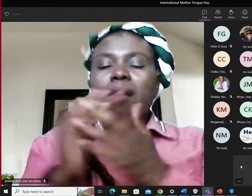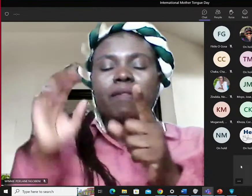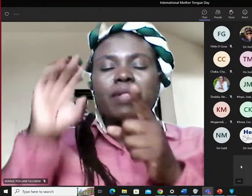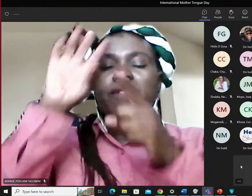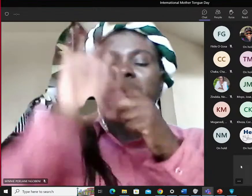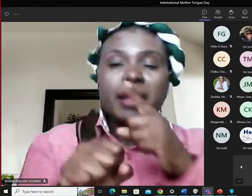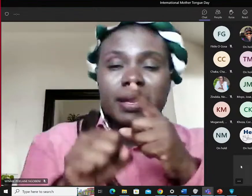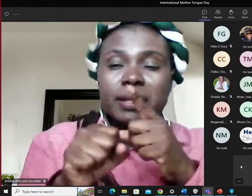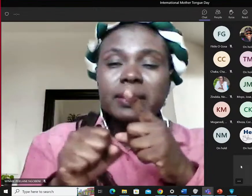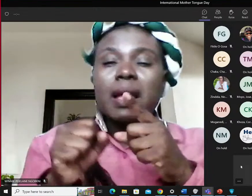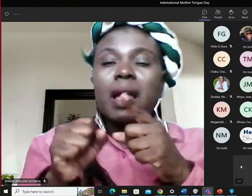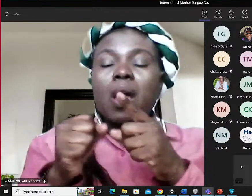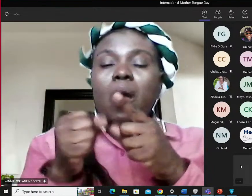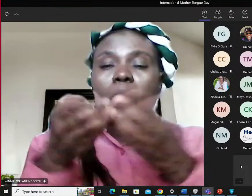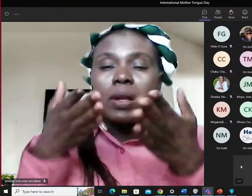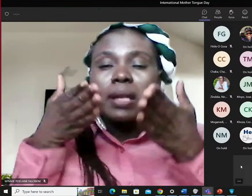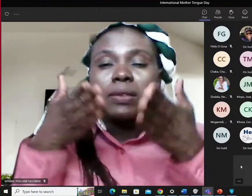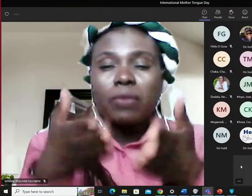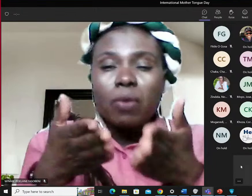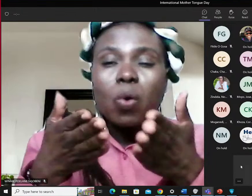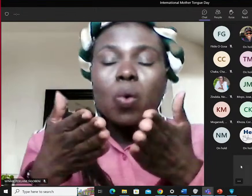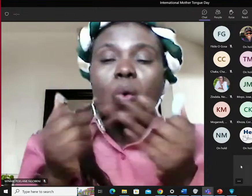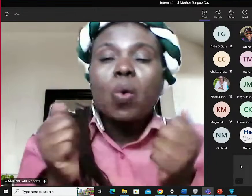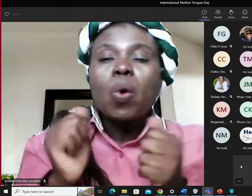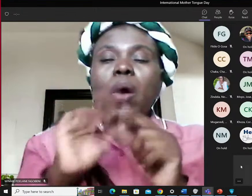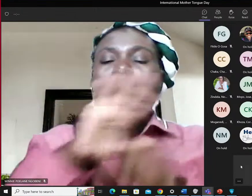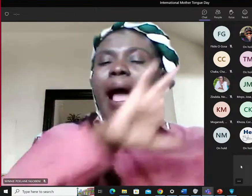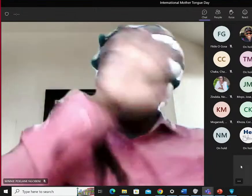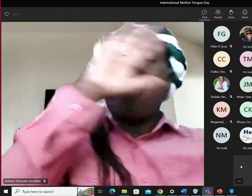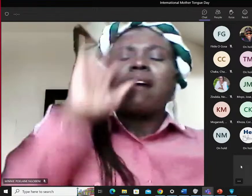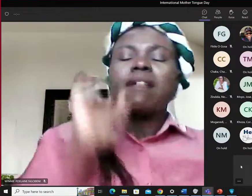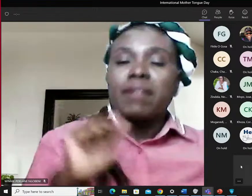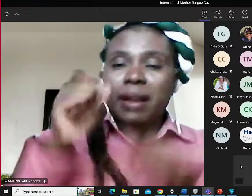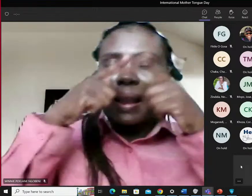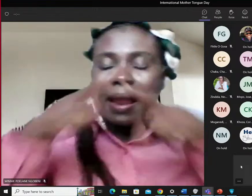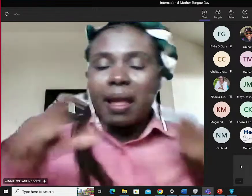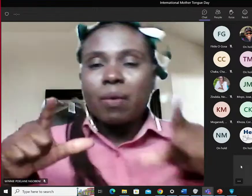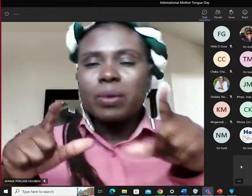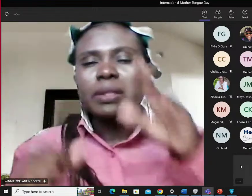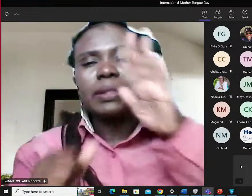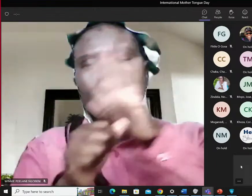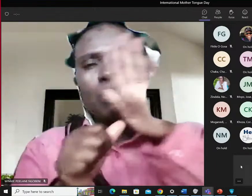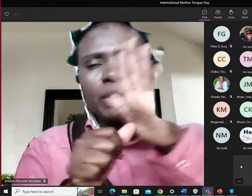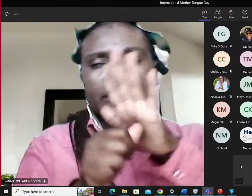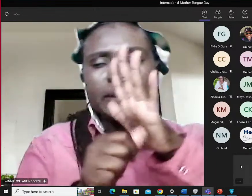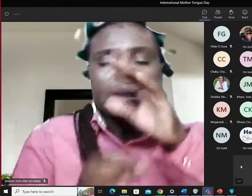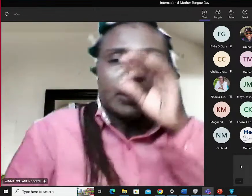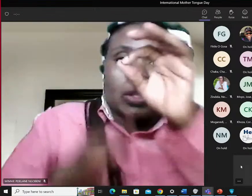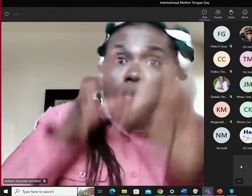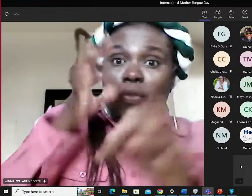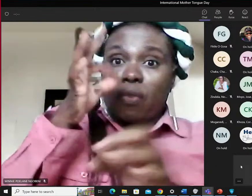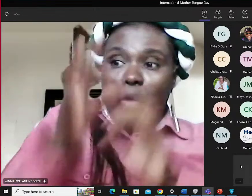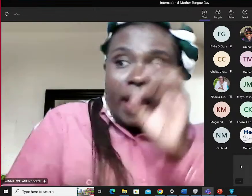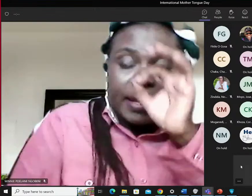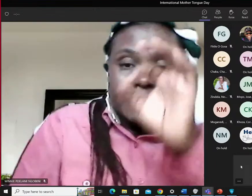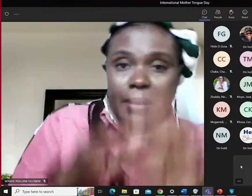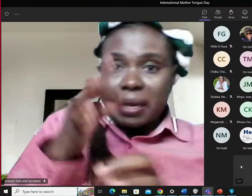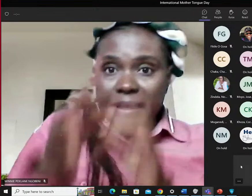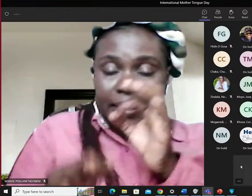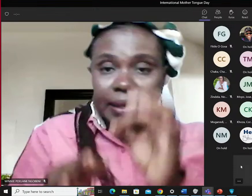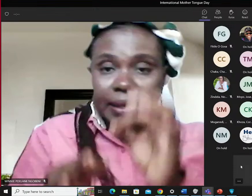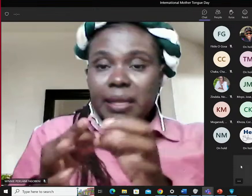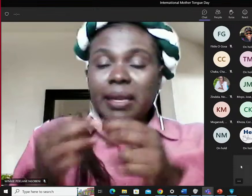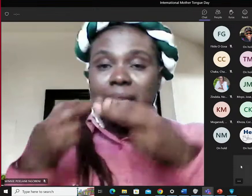students saw African languages as important for explaining the difficult concepts that